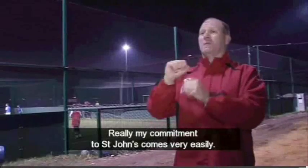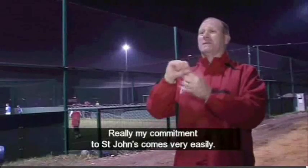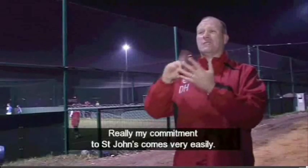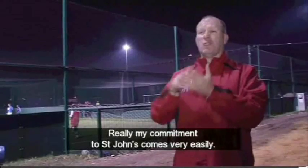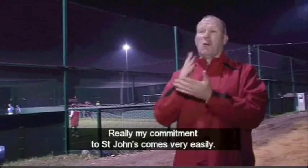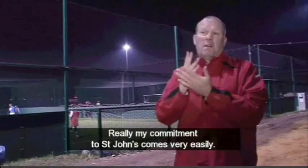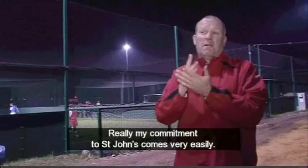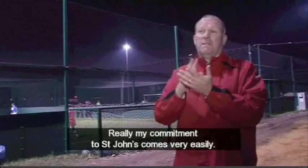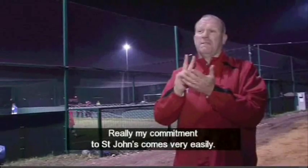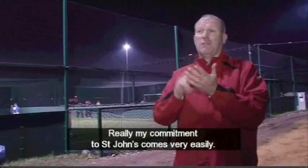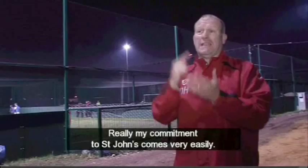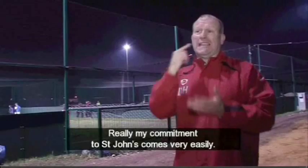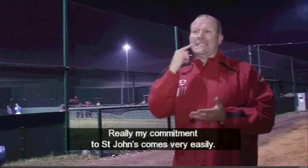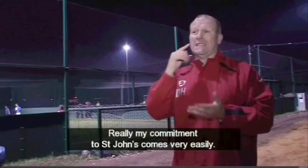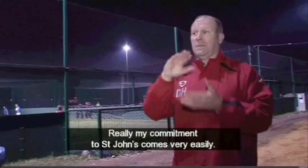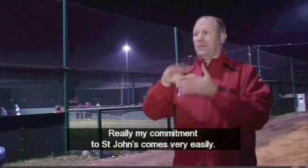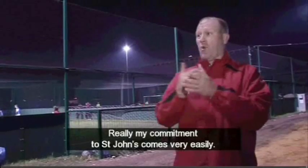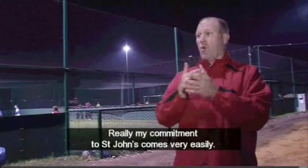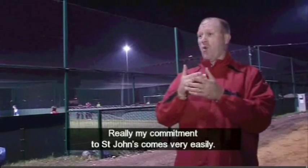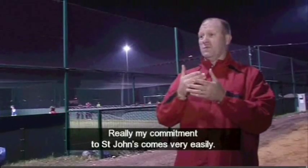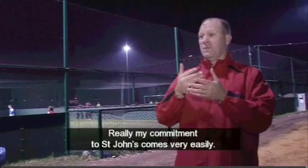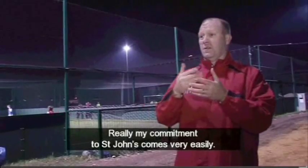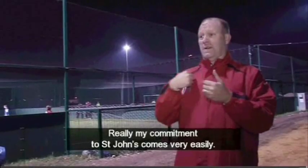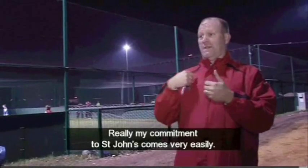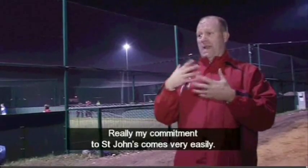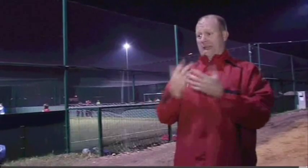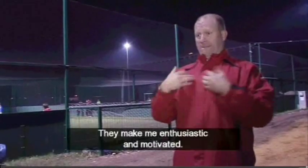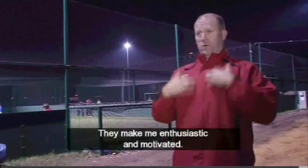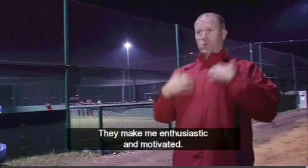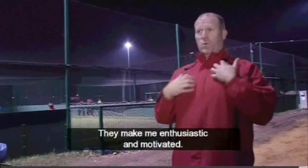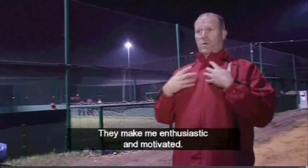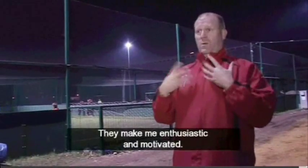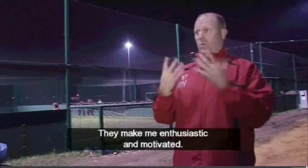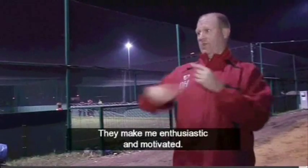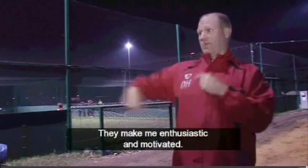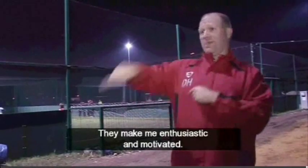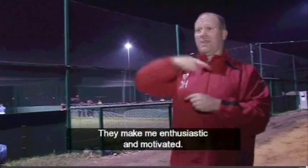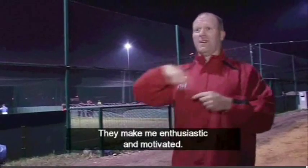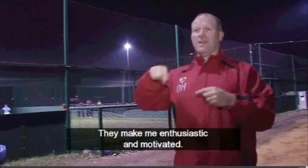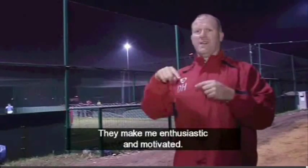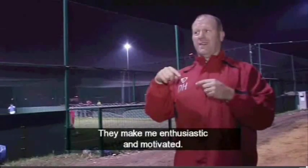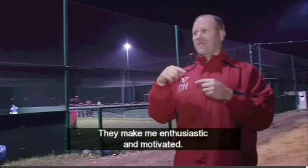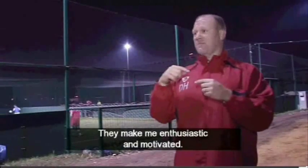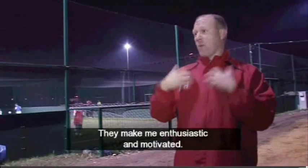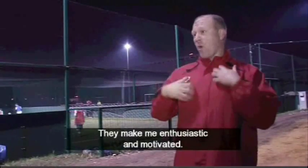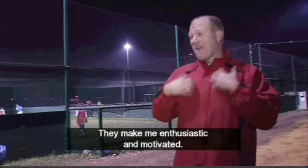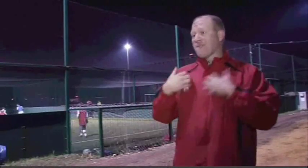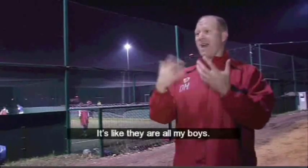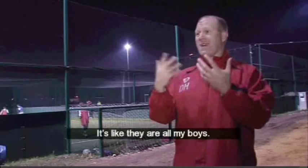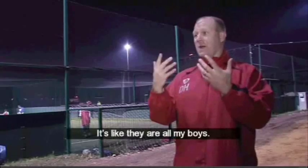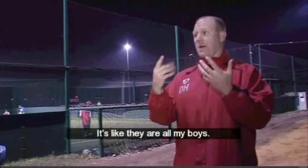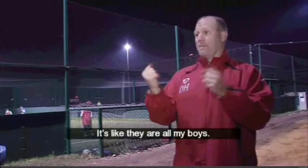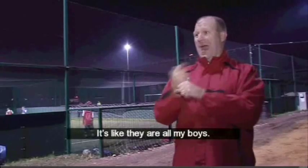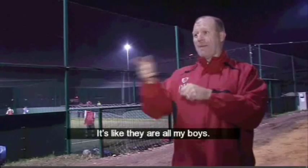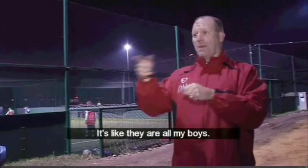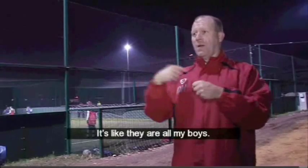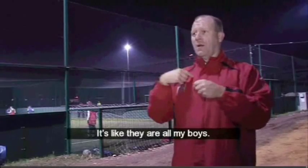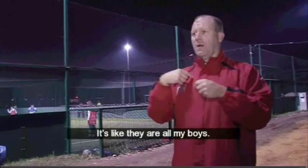Really, my commitment to St John's comes very easily. They make me enthusiastic and motivated. It's like they're all